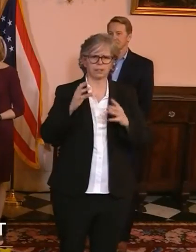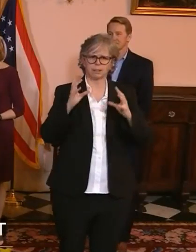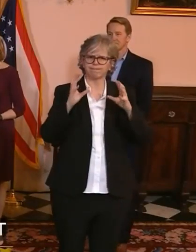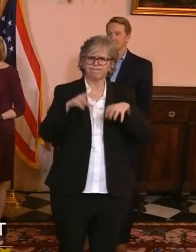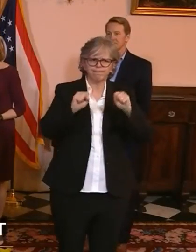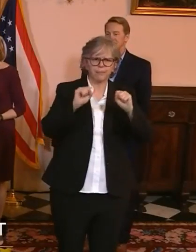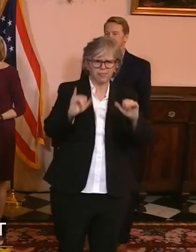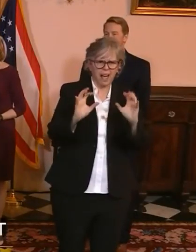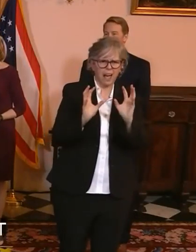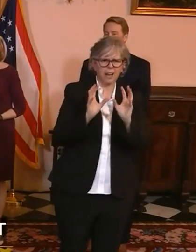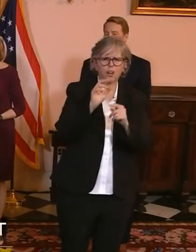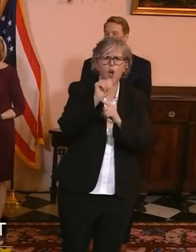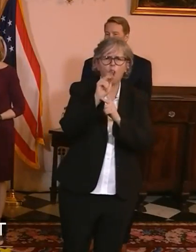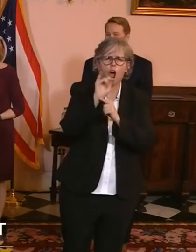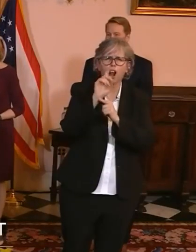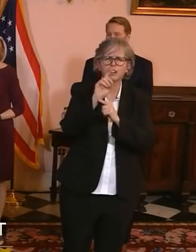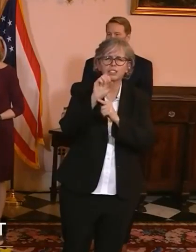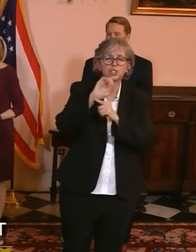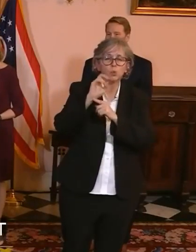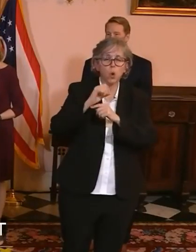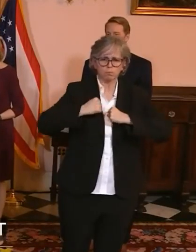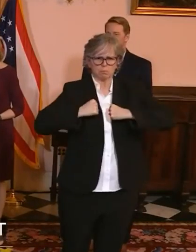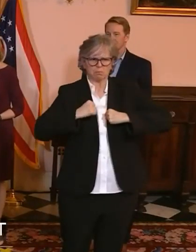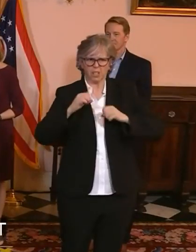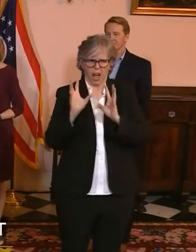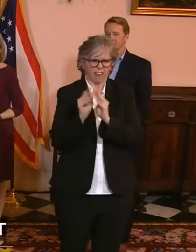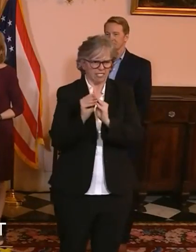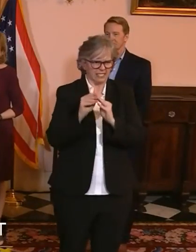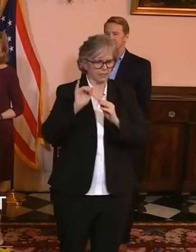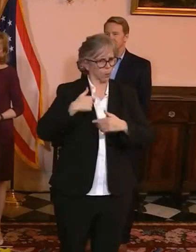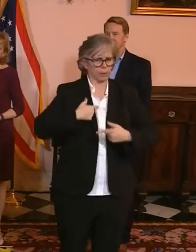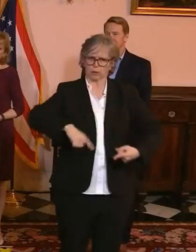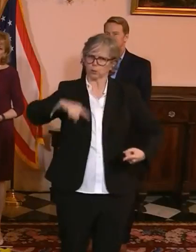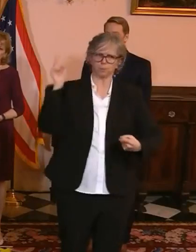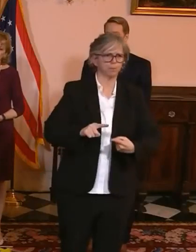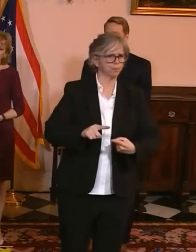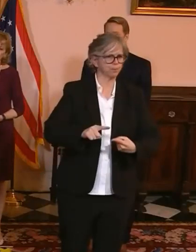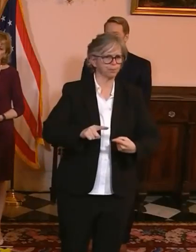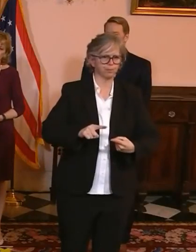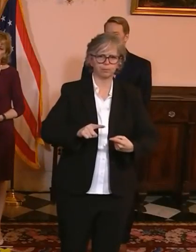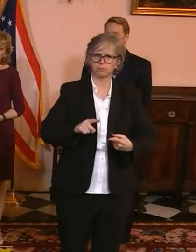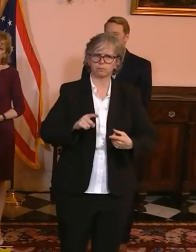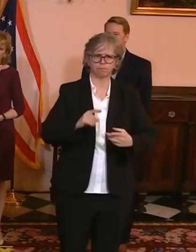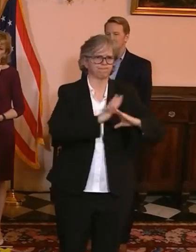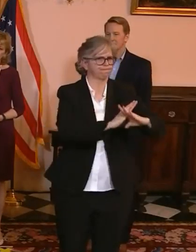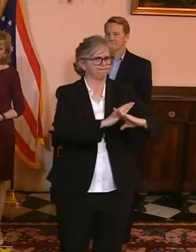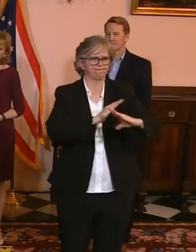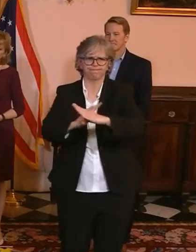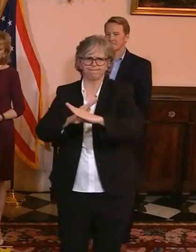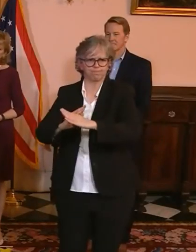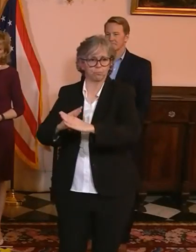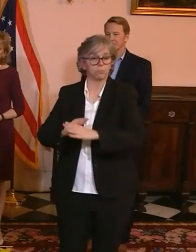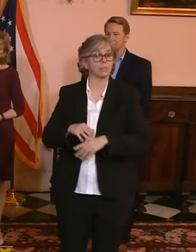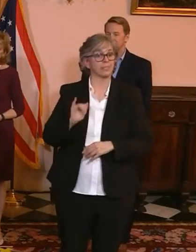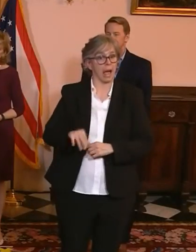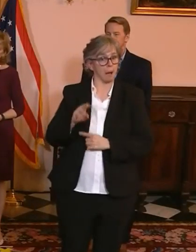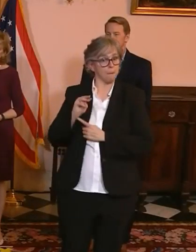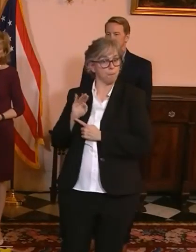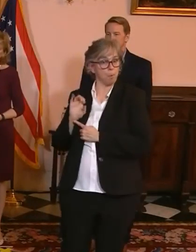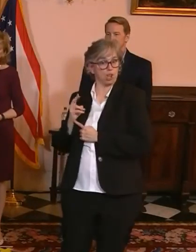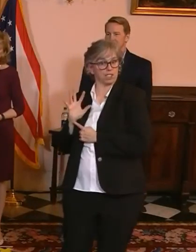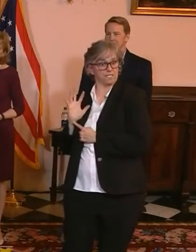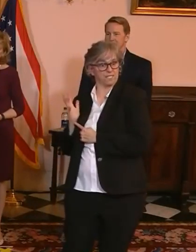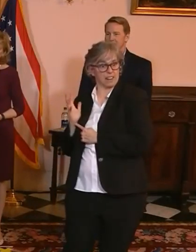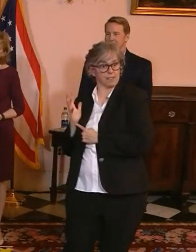mitigation. We also, on March 5th, received our test kit. It took us the 2 days it takes to validate.